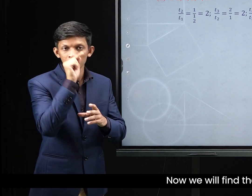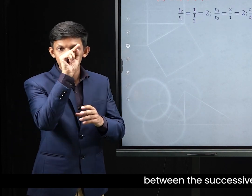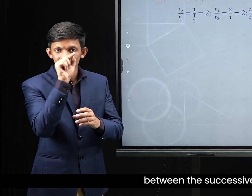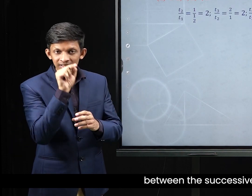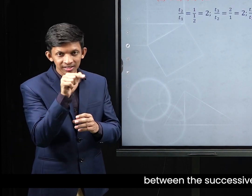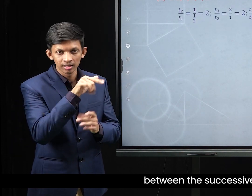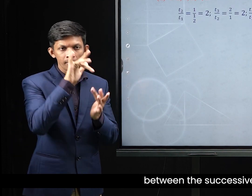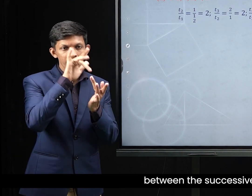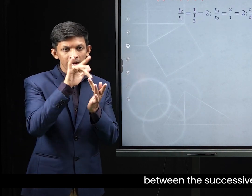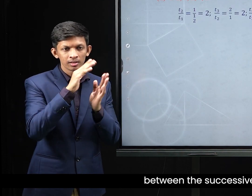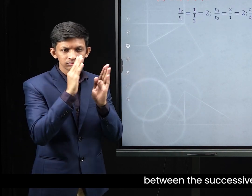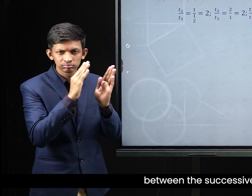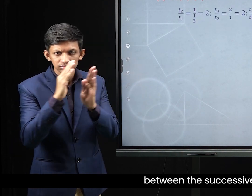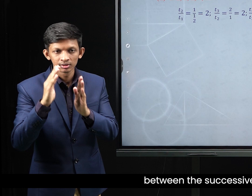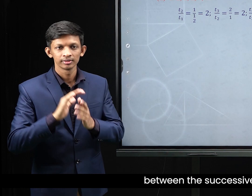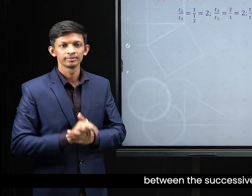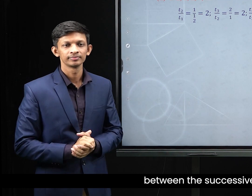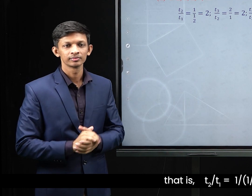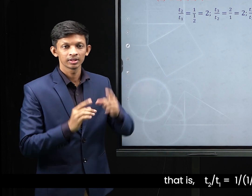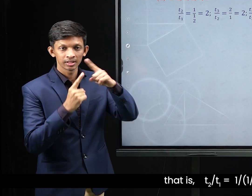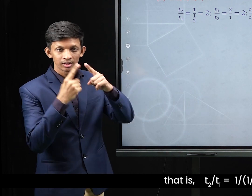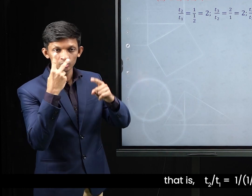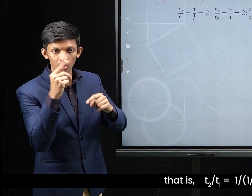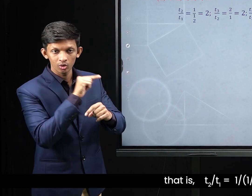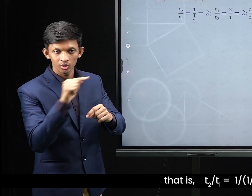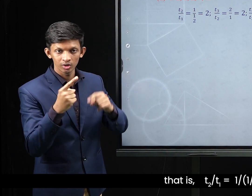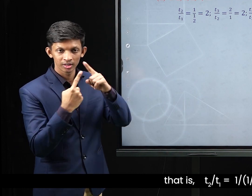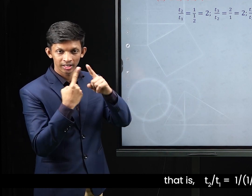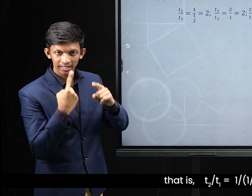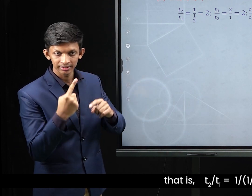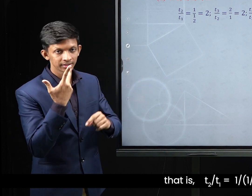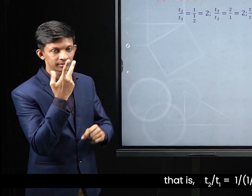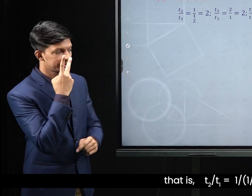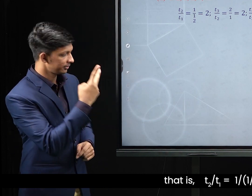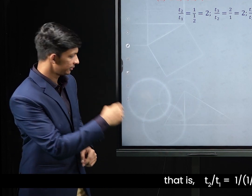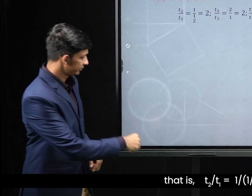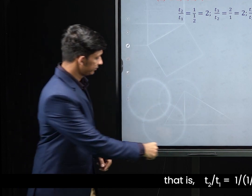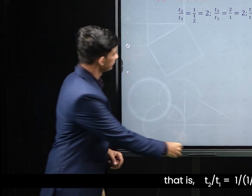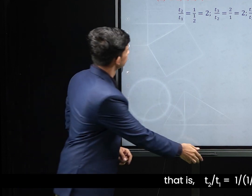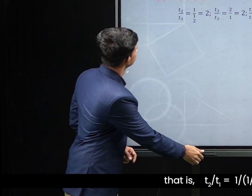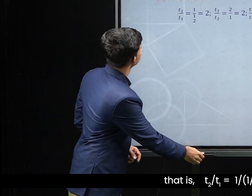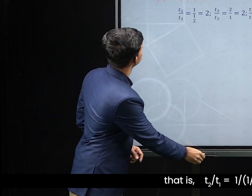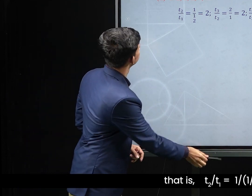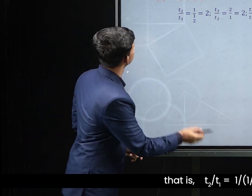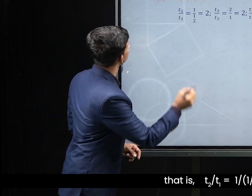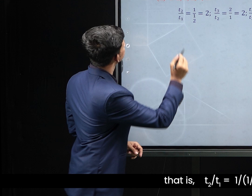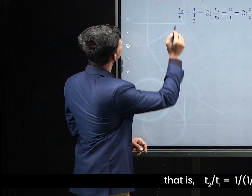ratio between the successive terms, that is T2 by T1 is equal to 1 by 1 by 2,